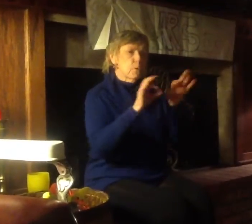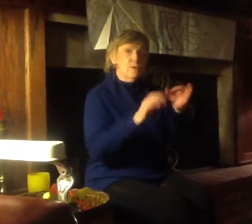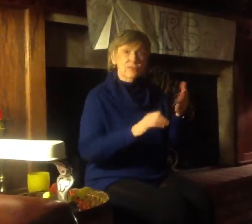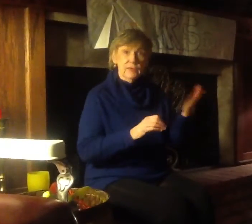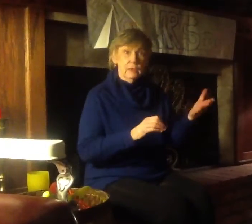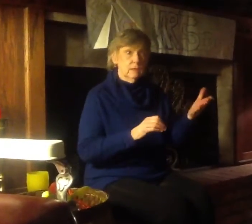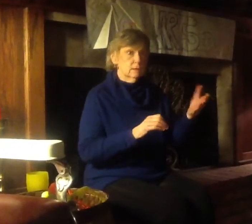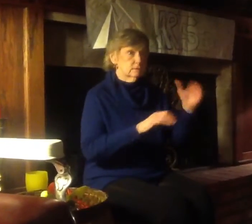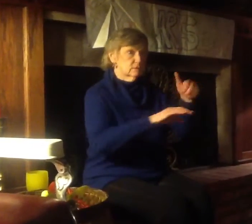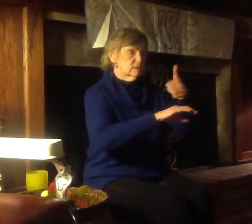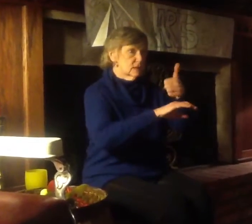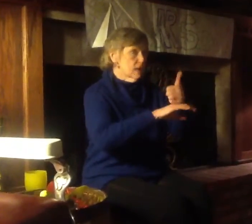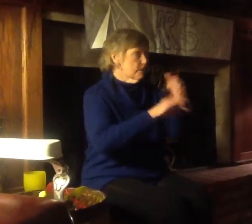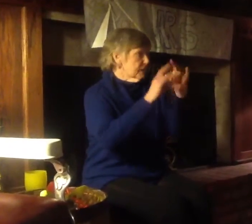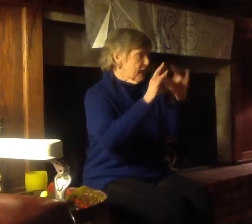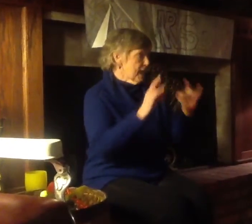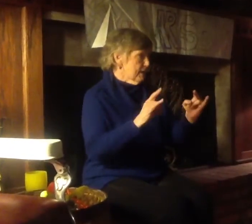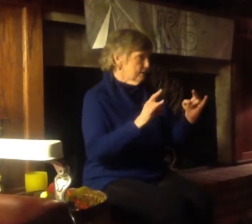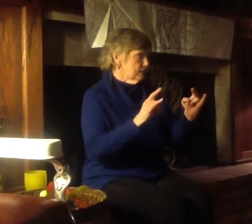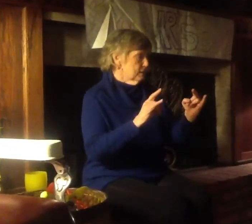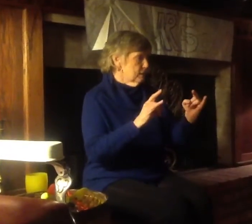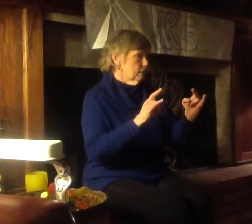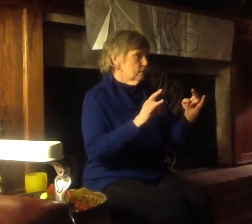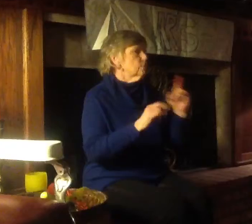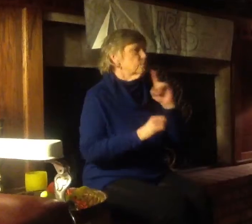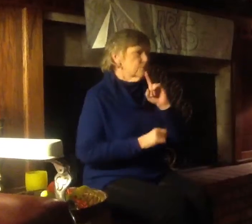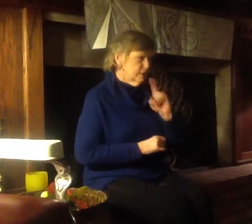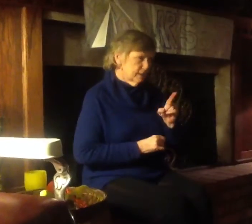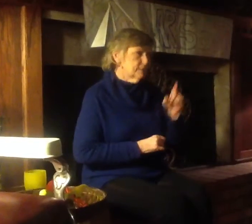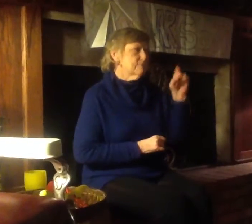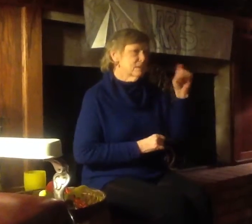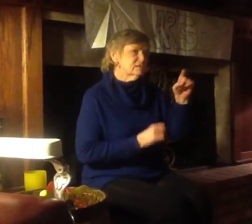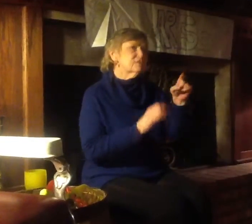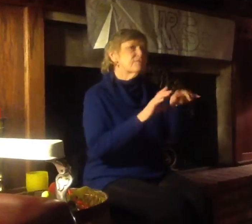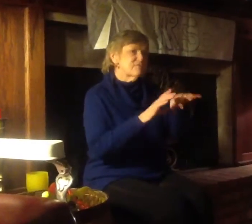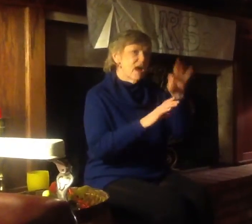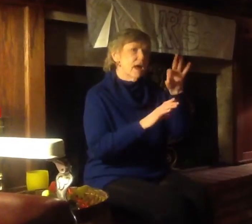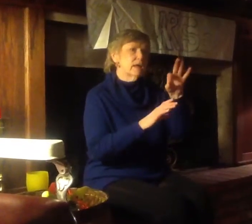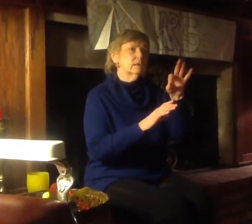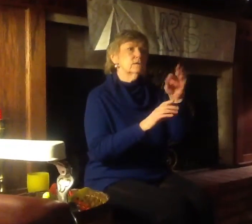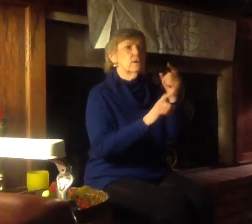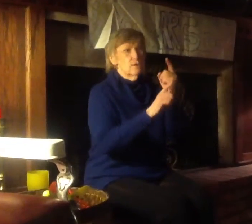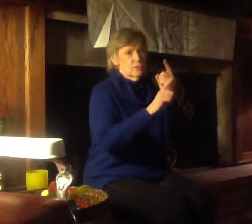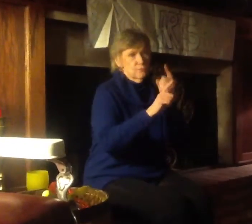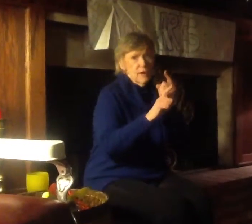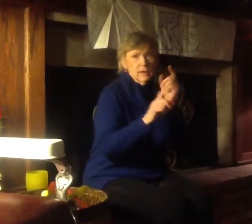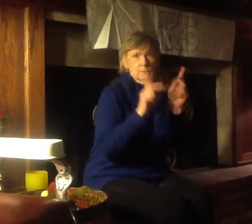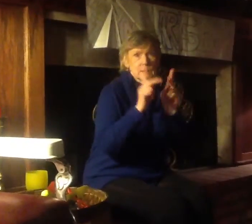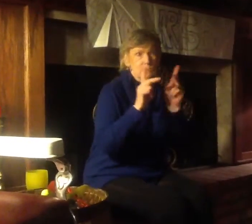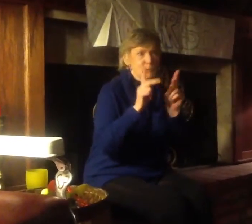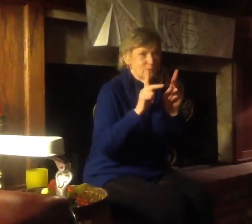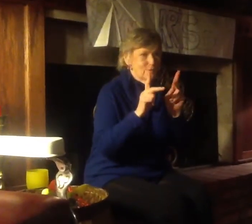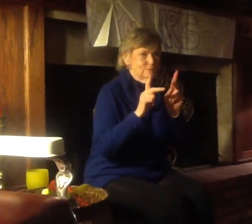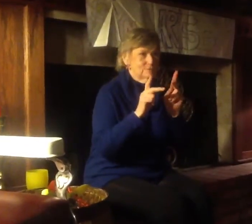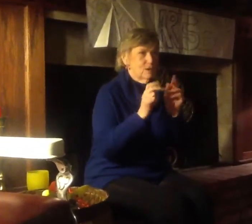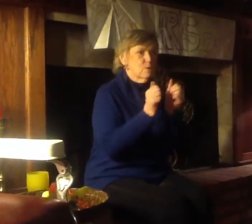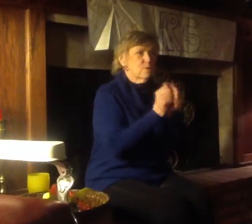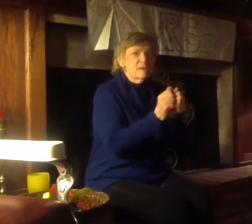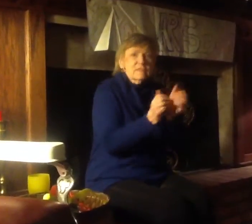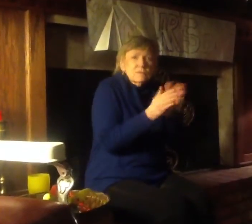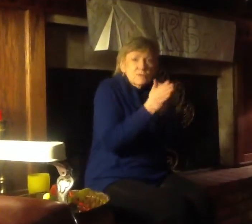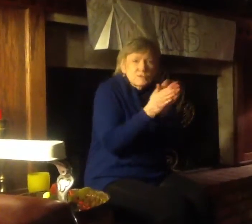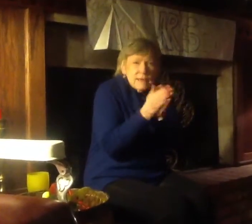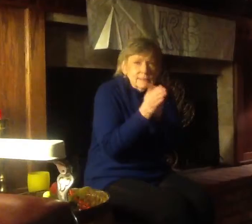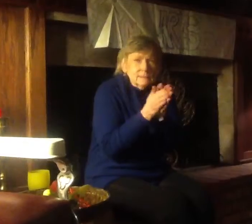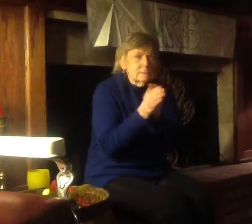most important thing to set up a camp, really, you must find the right people